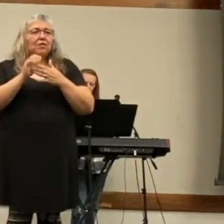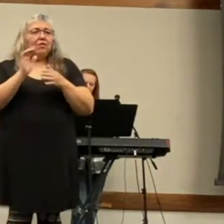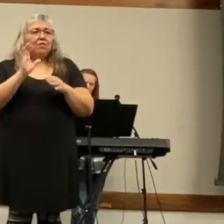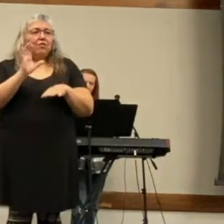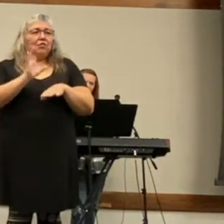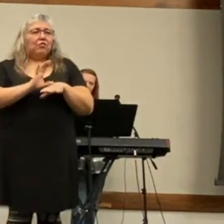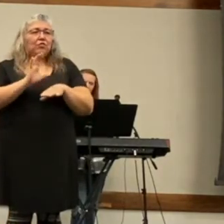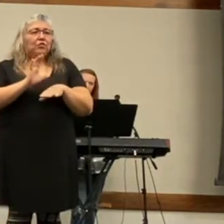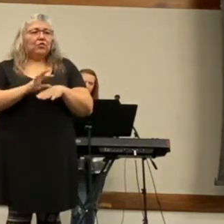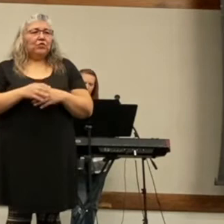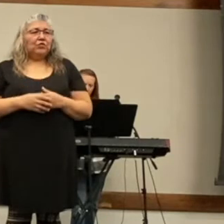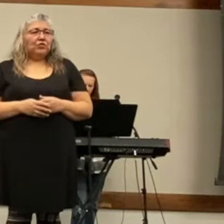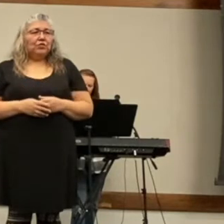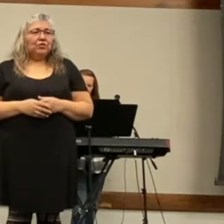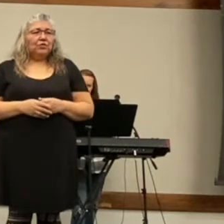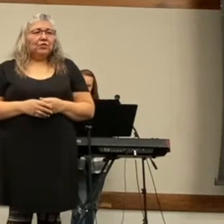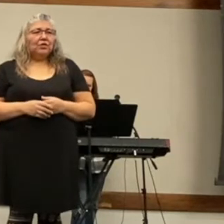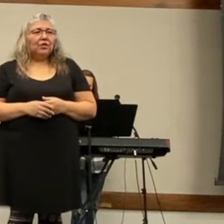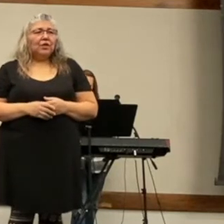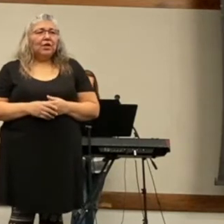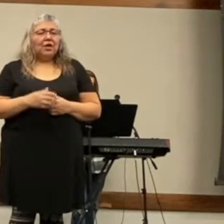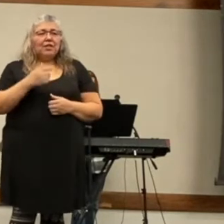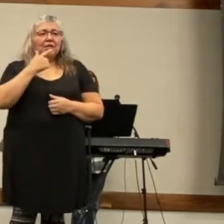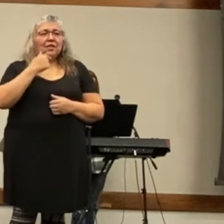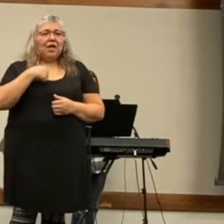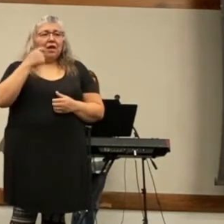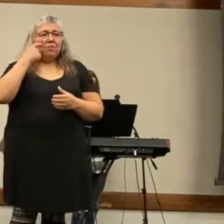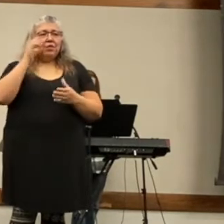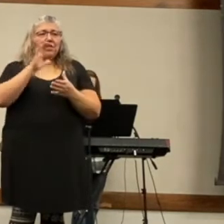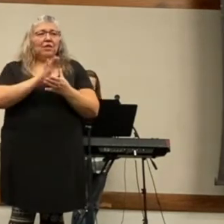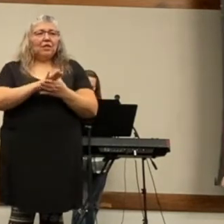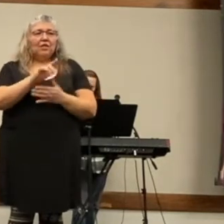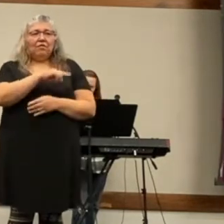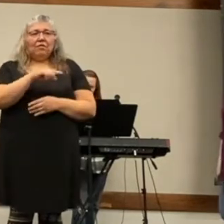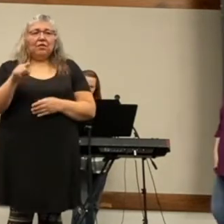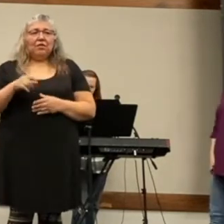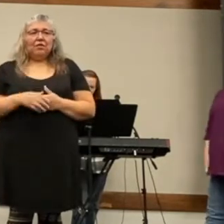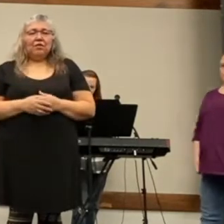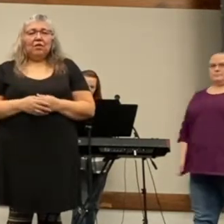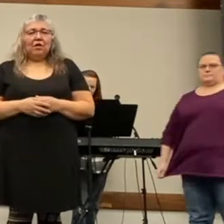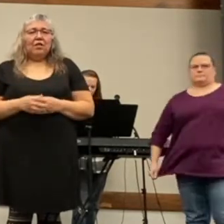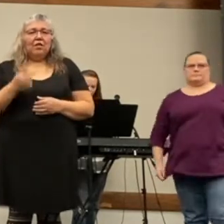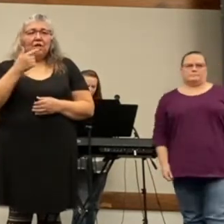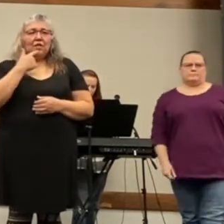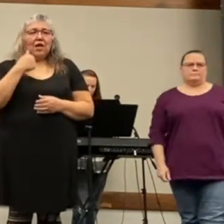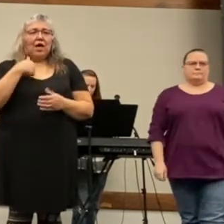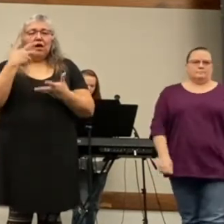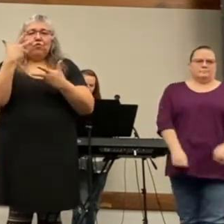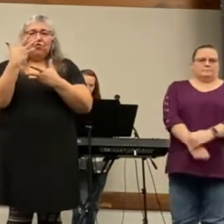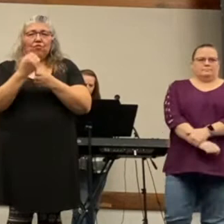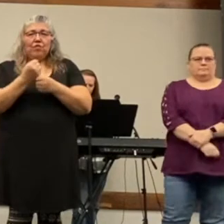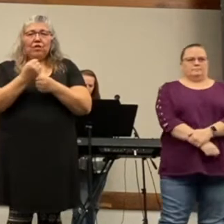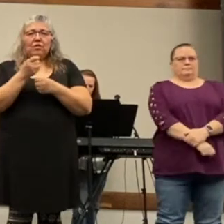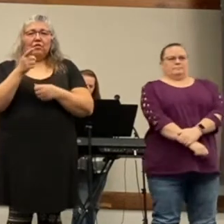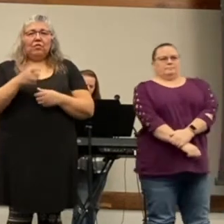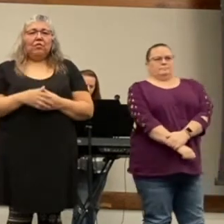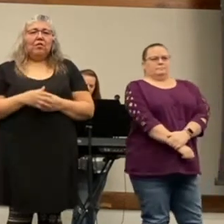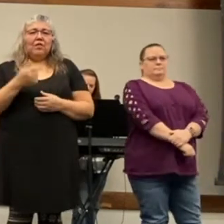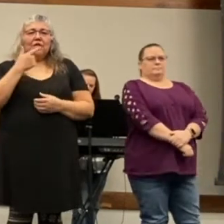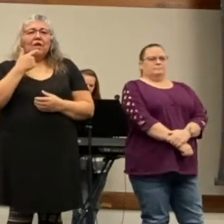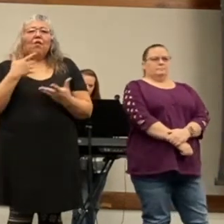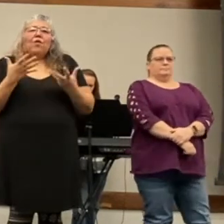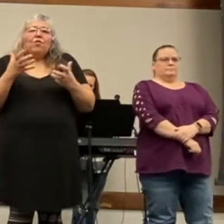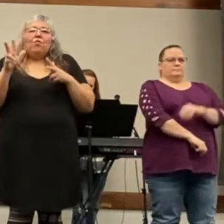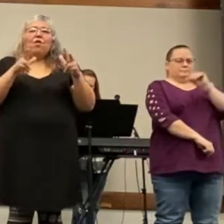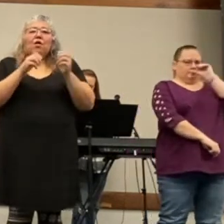church. And they say, I believe in you. They say, I trust you. They say, I want to